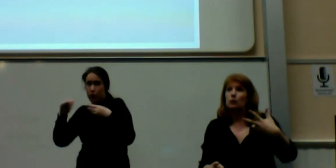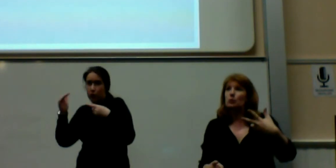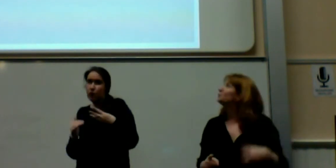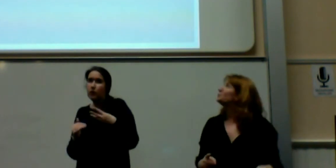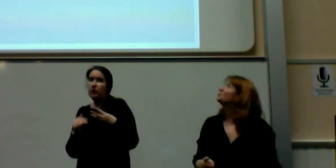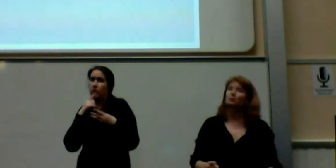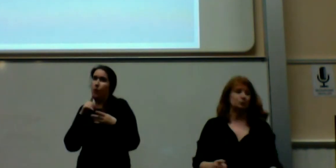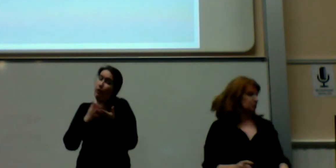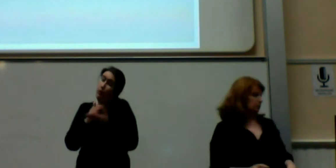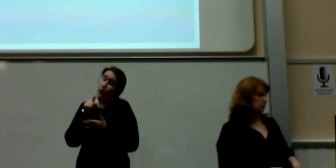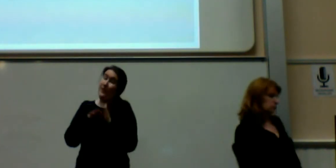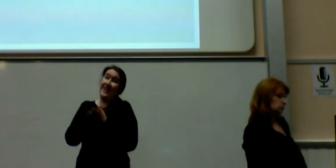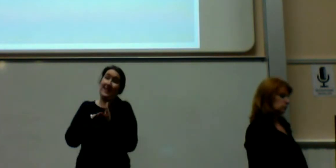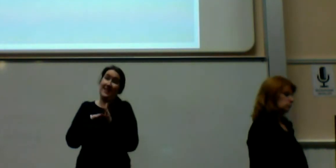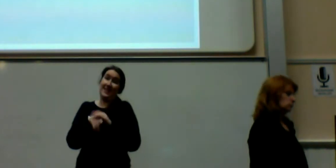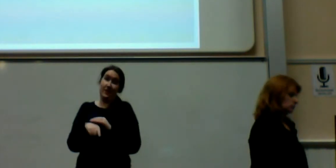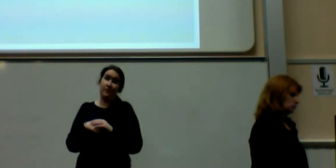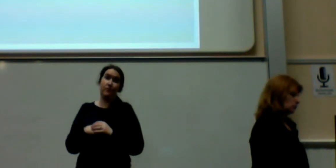scenarios?